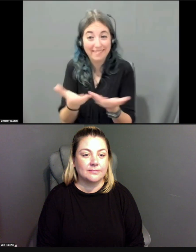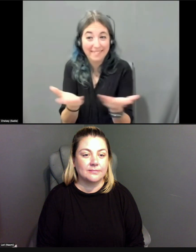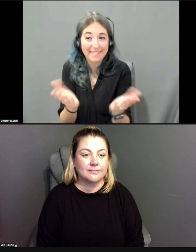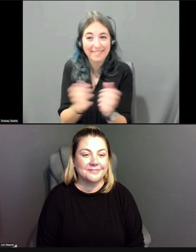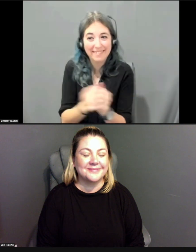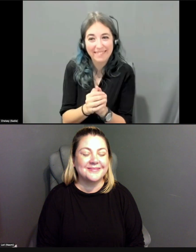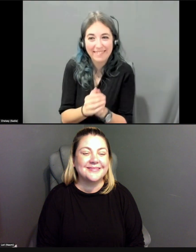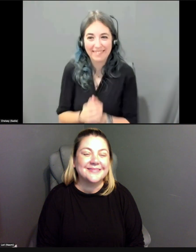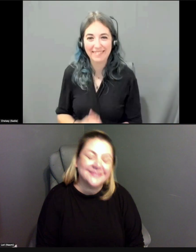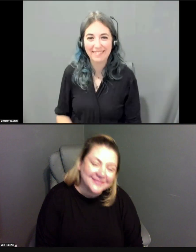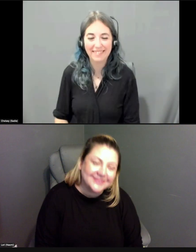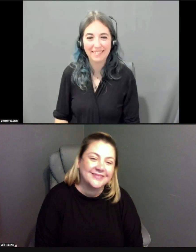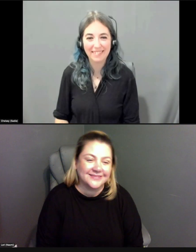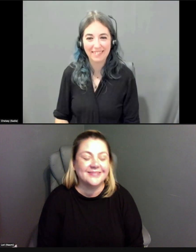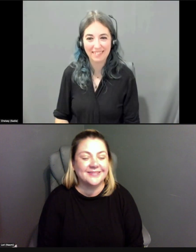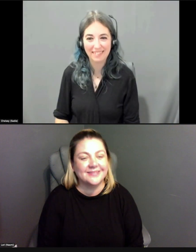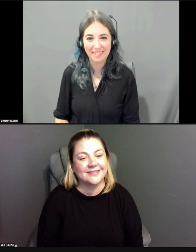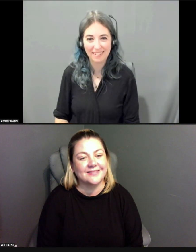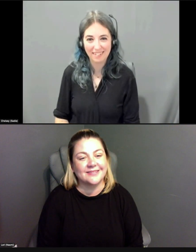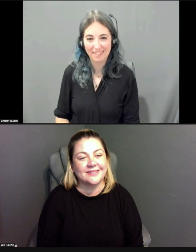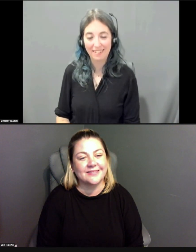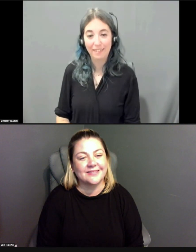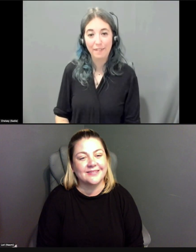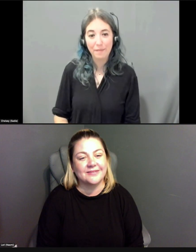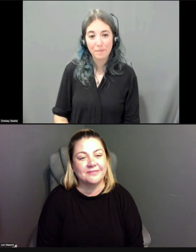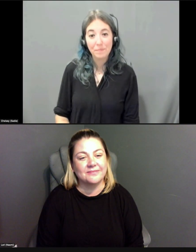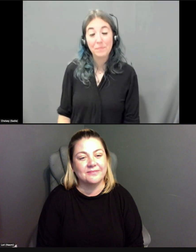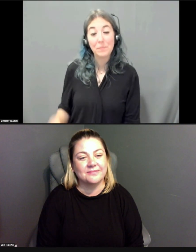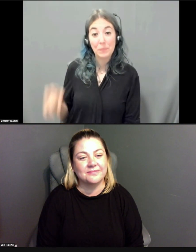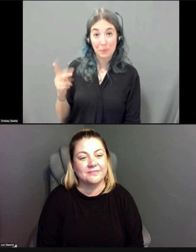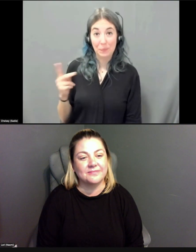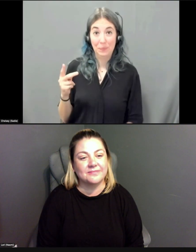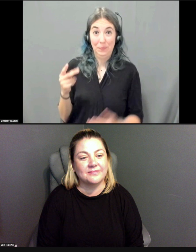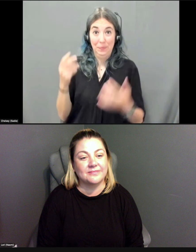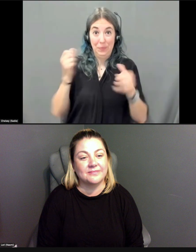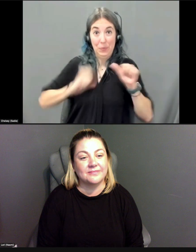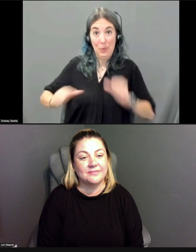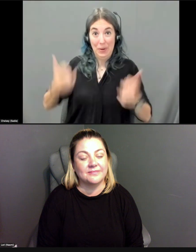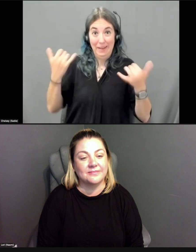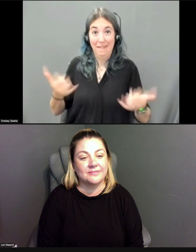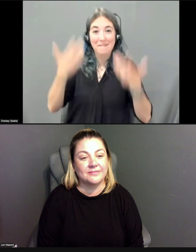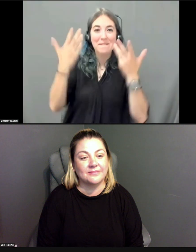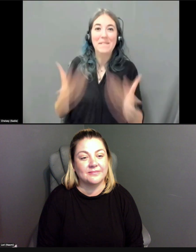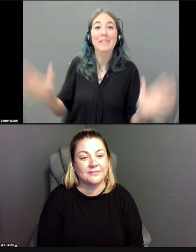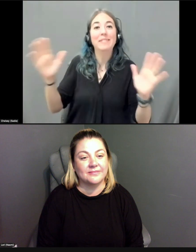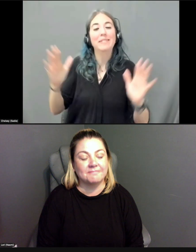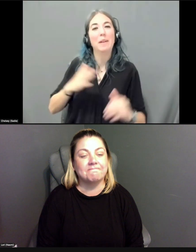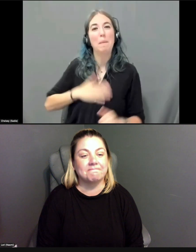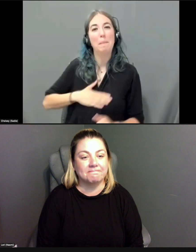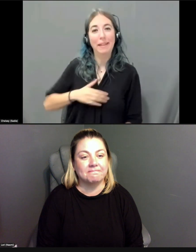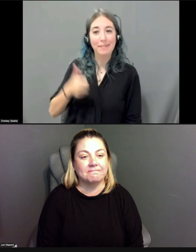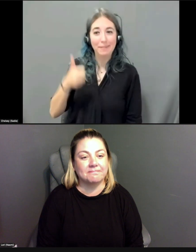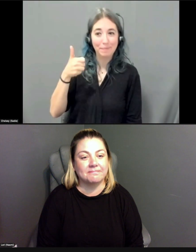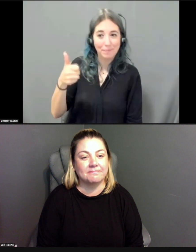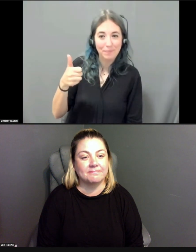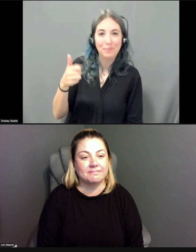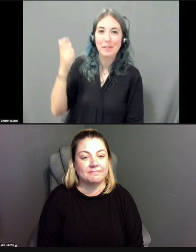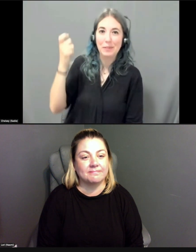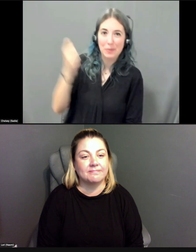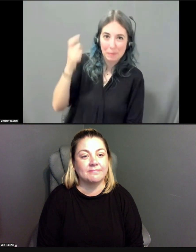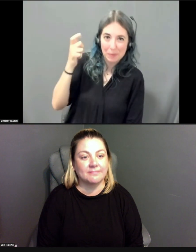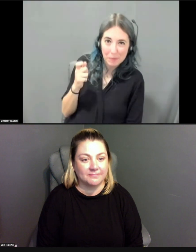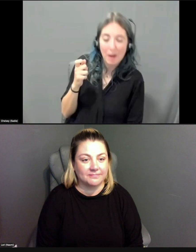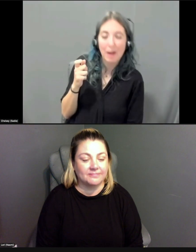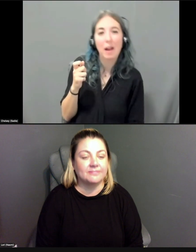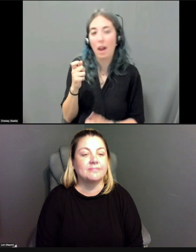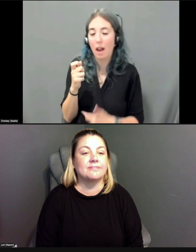working on. All right, well, that wraps up our episode for today. So be sure to subscribe, rate, and review if you enjoyed